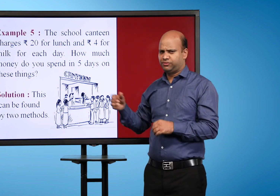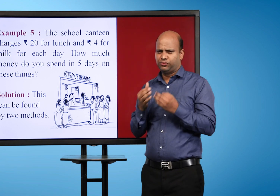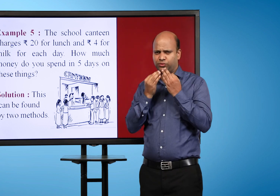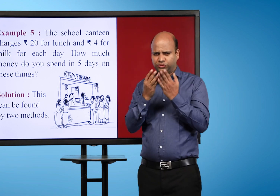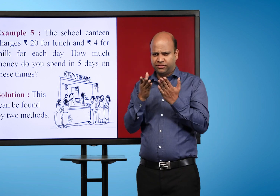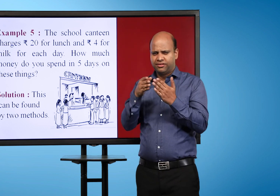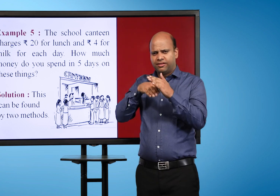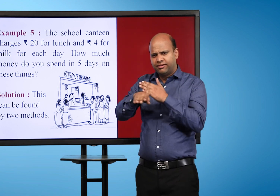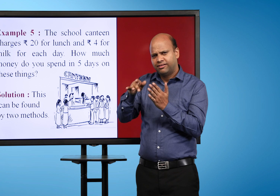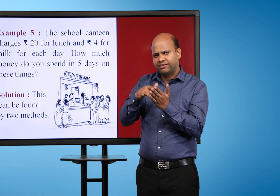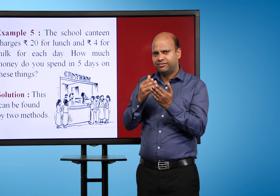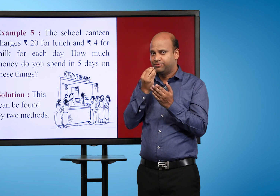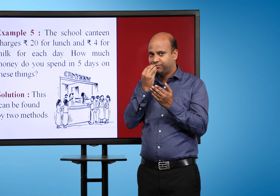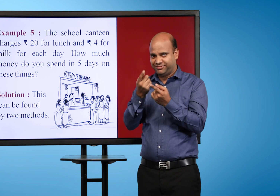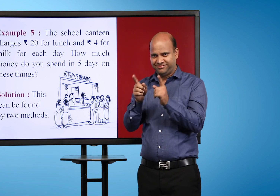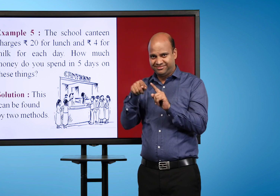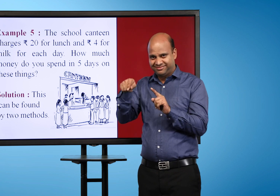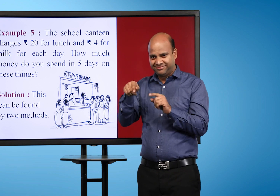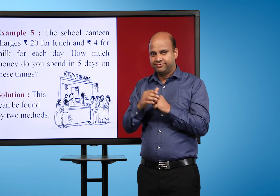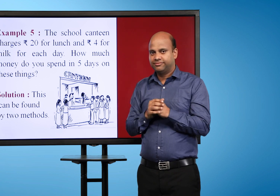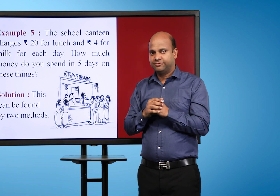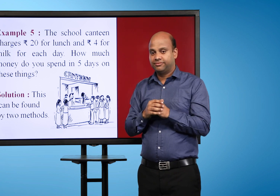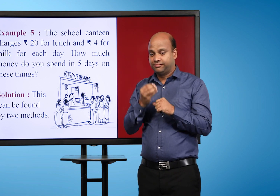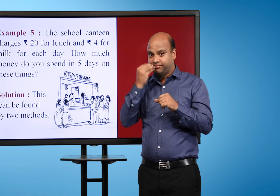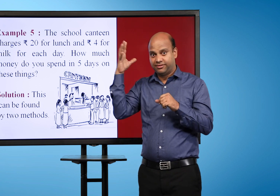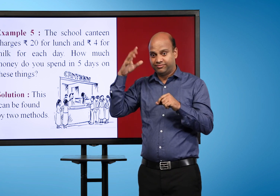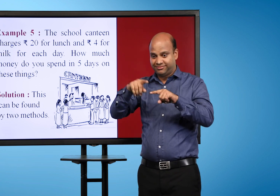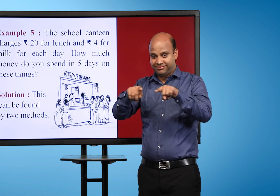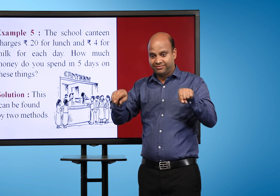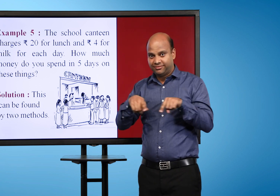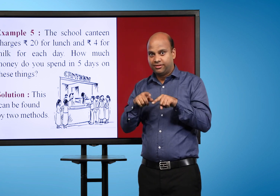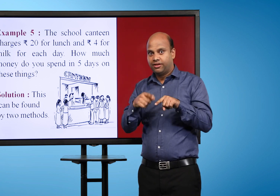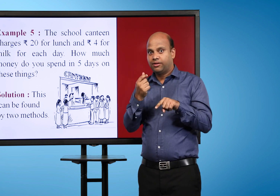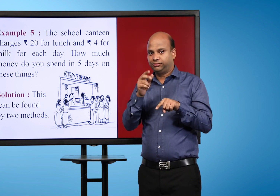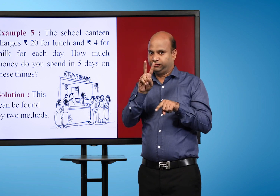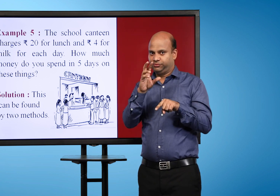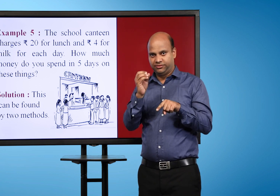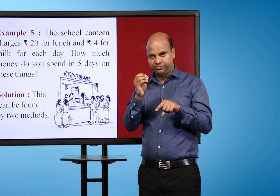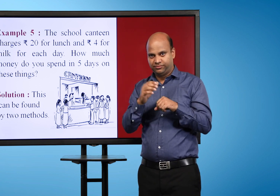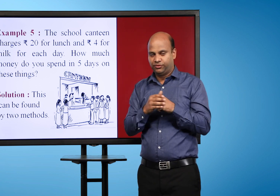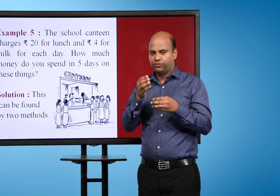The school canteen charges 20 rupees for lunch and 4 rupees for milk for each day.